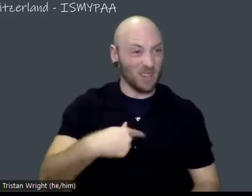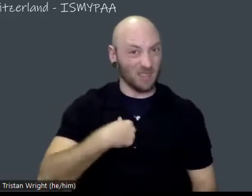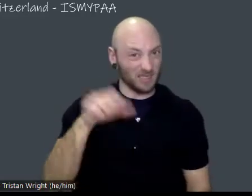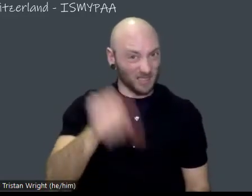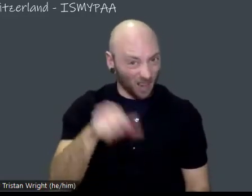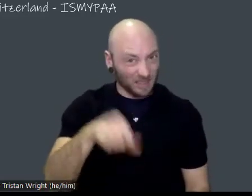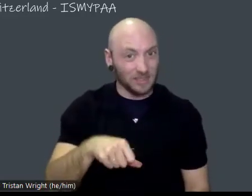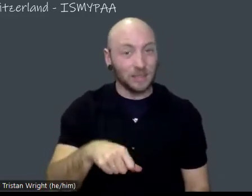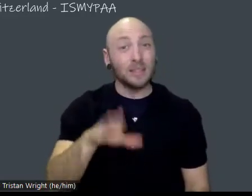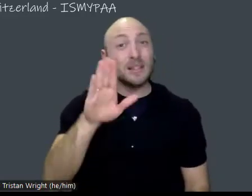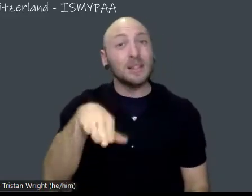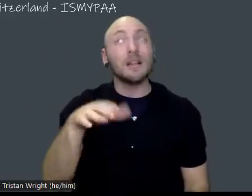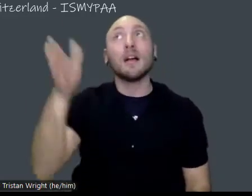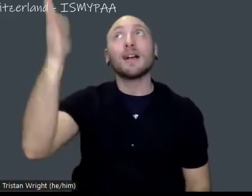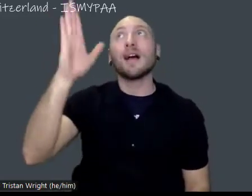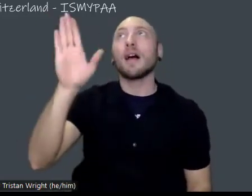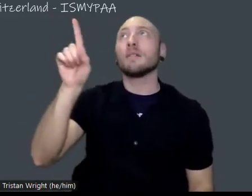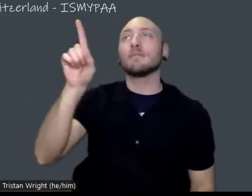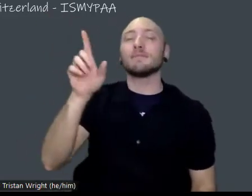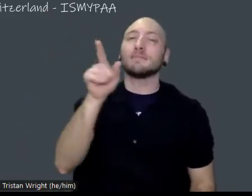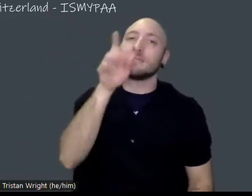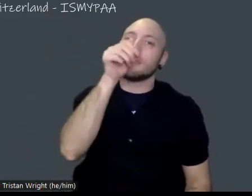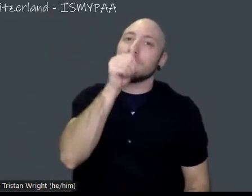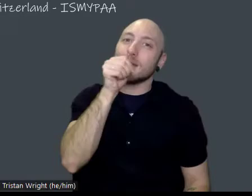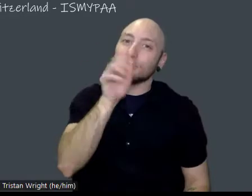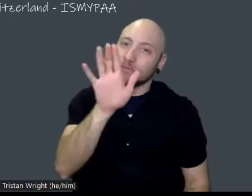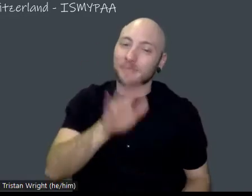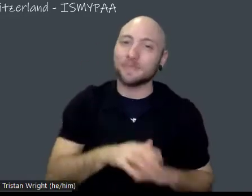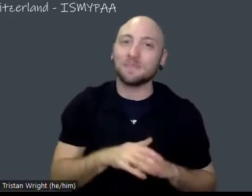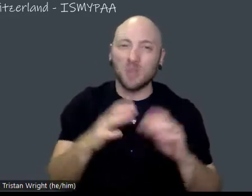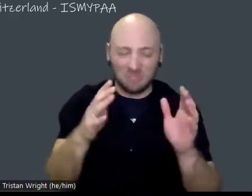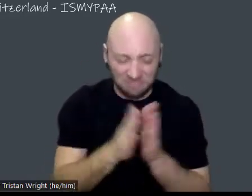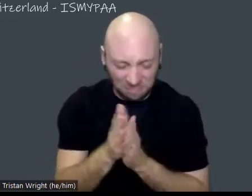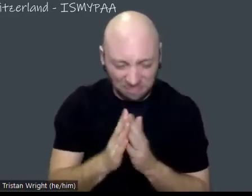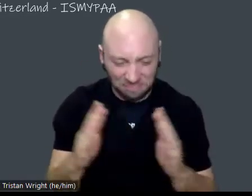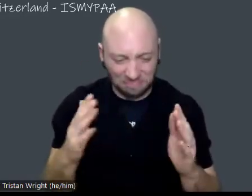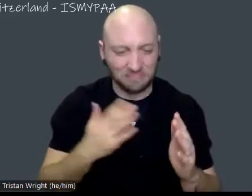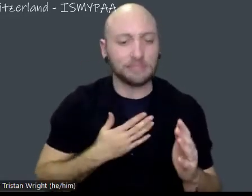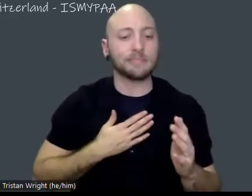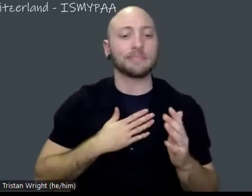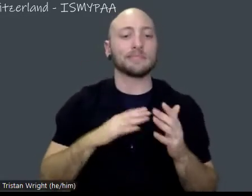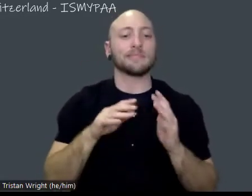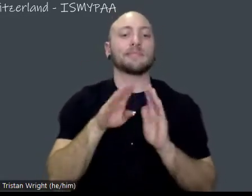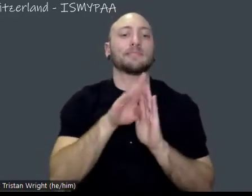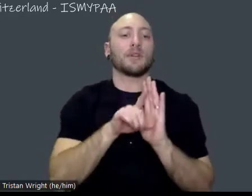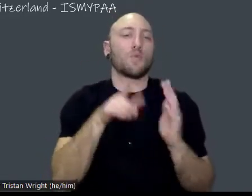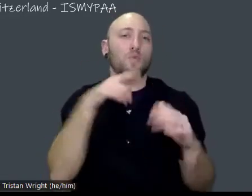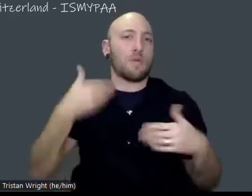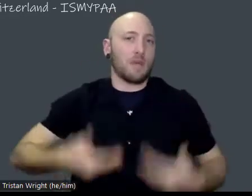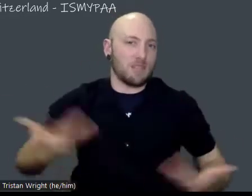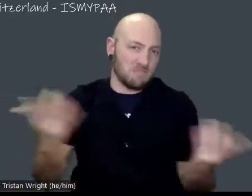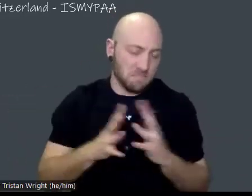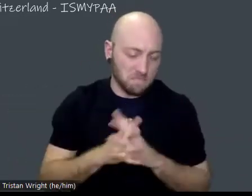God has been very, very patient with me. So my background, I just grew up in